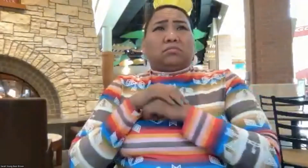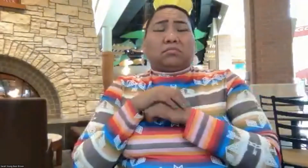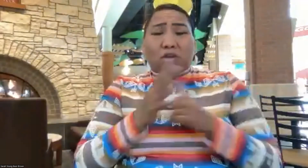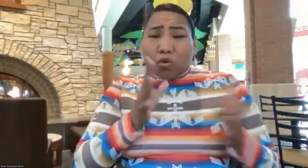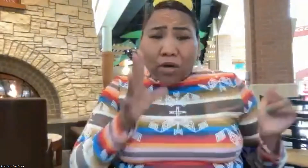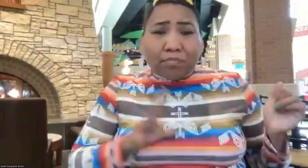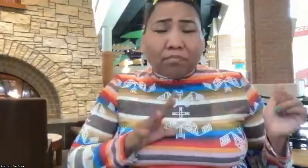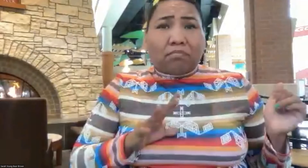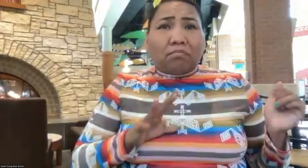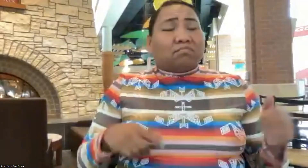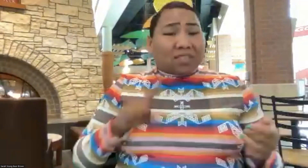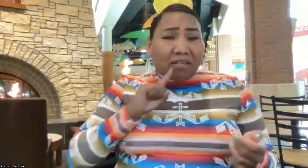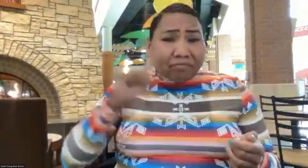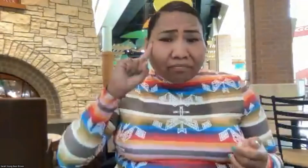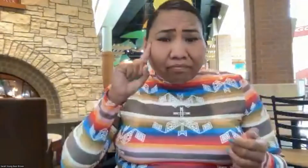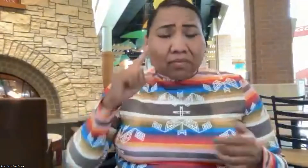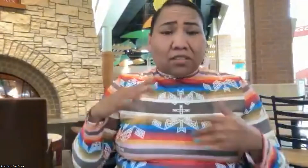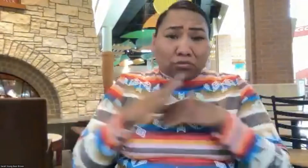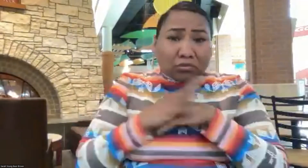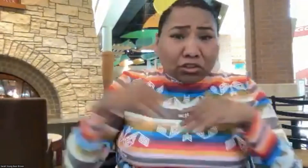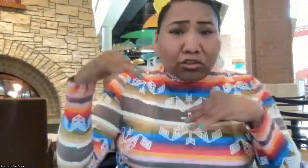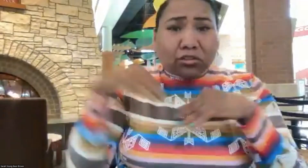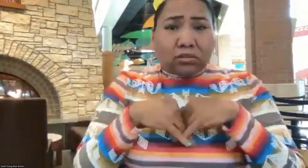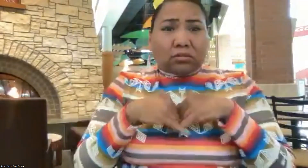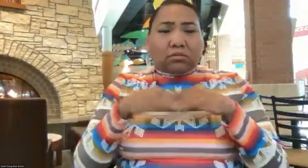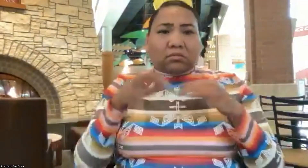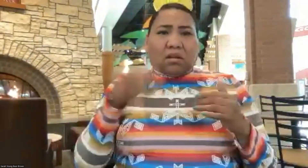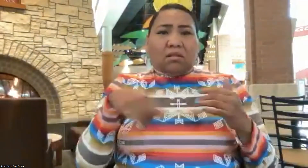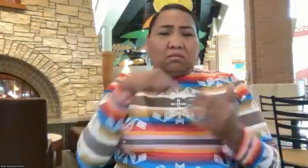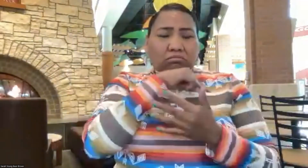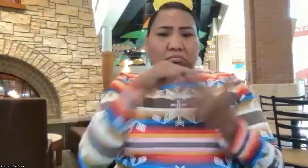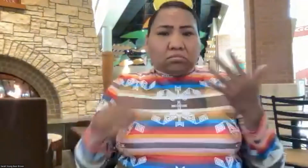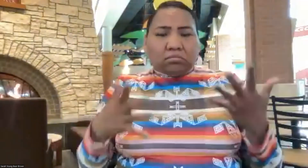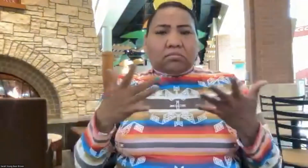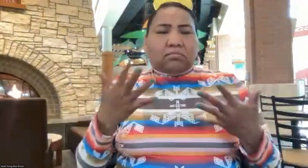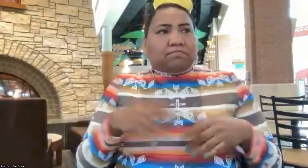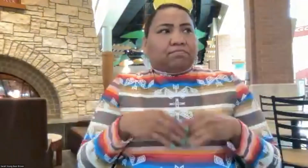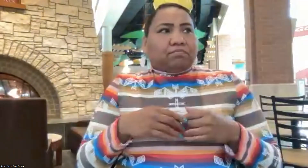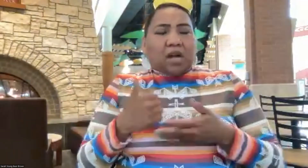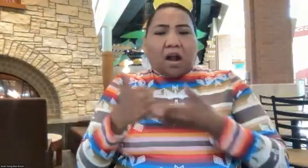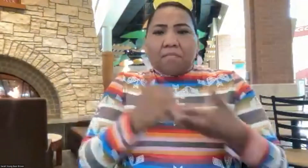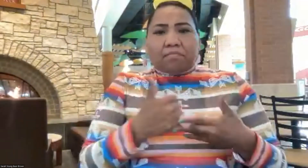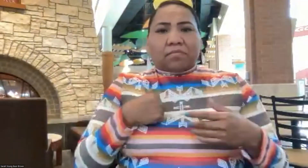fighter. I am a woman. I am deaf. I am Indigenous. This is